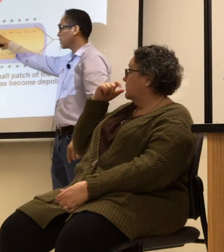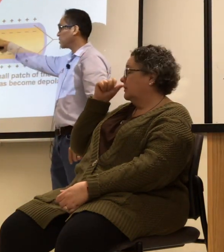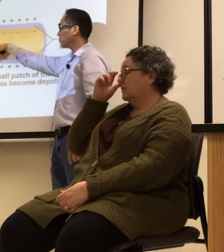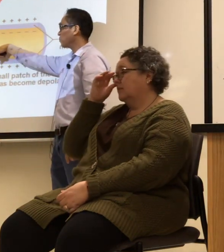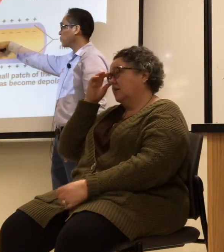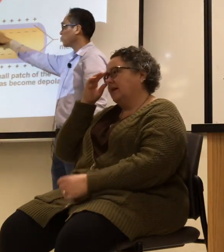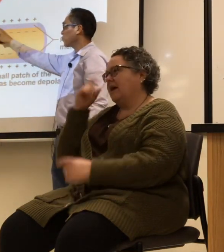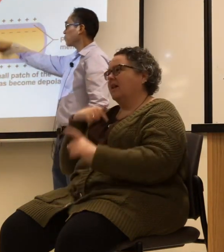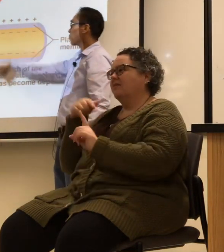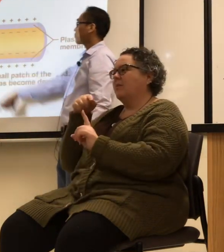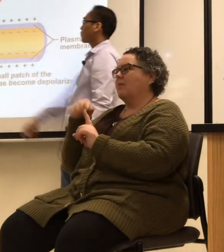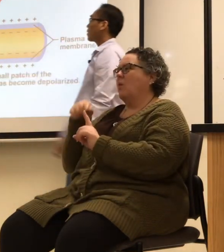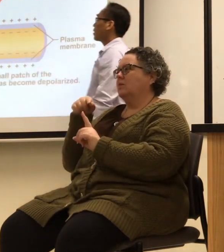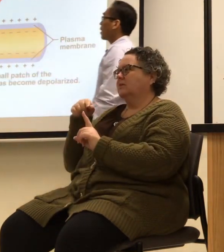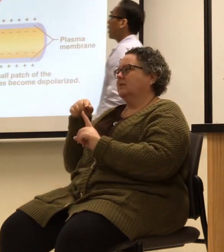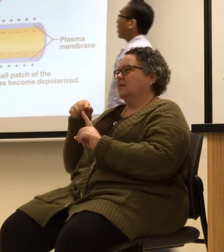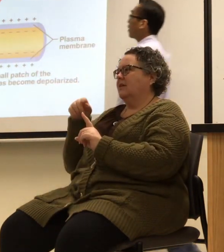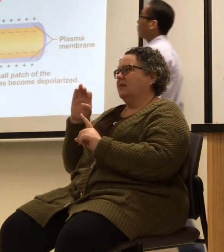of stimulates it.